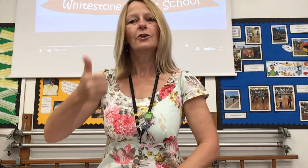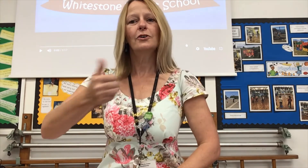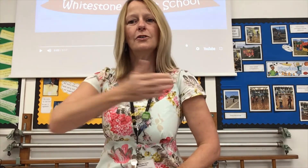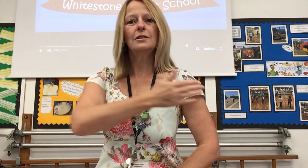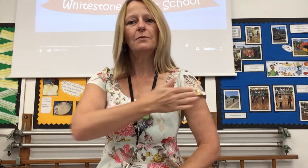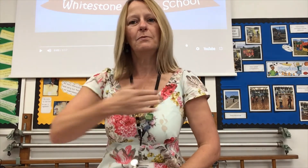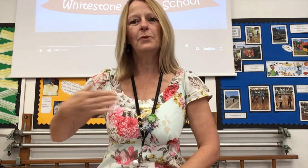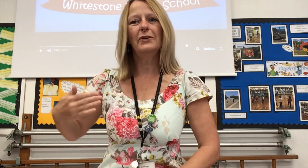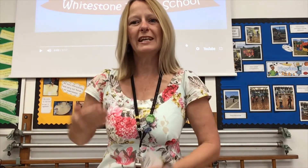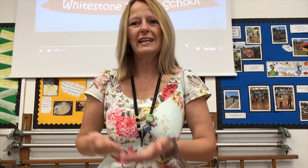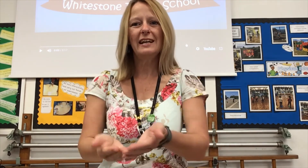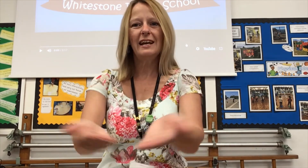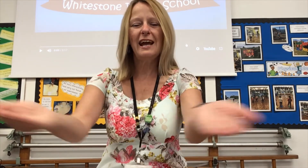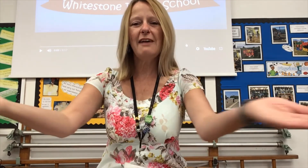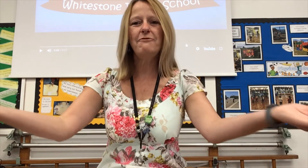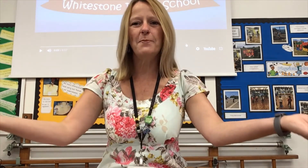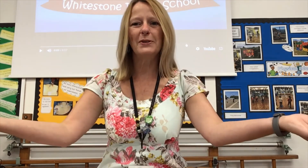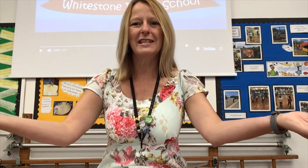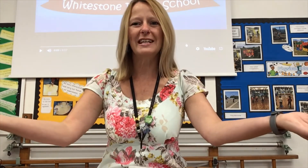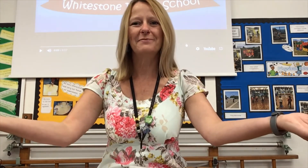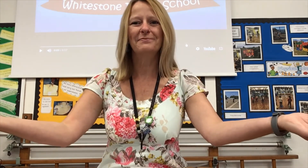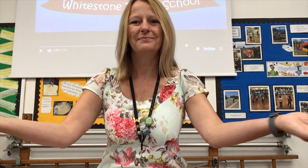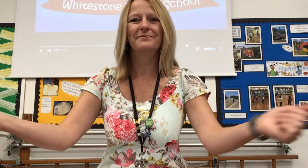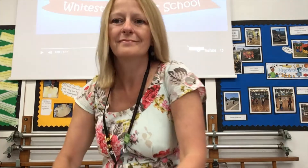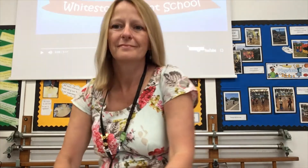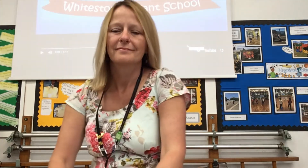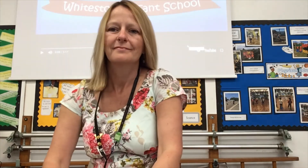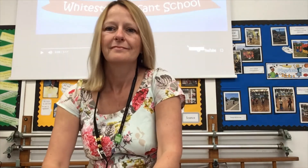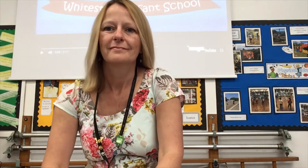Good morning, everybody.